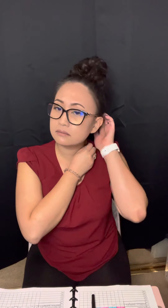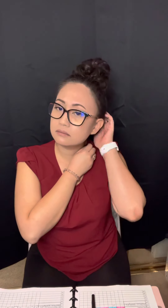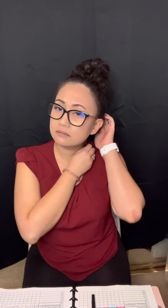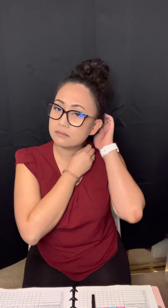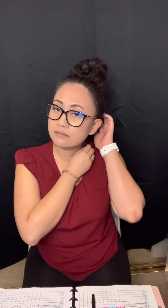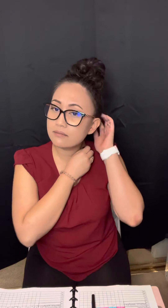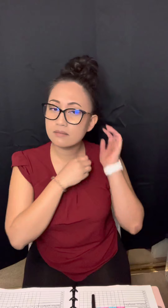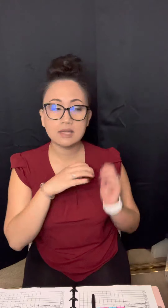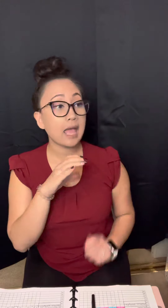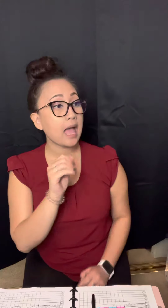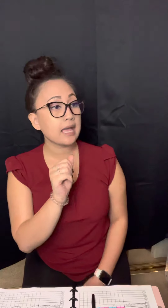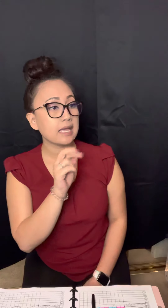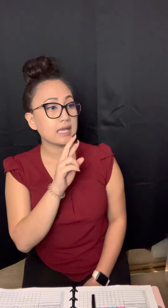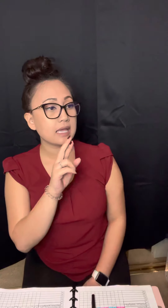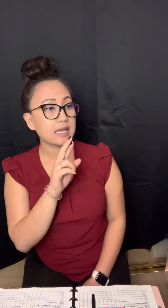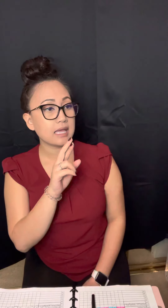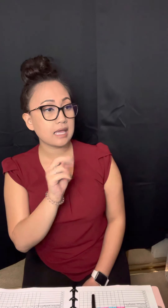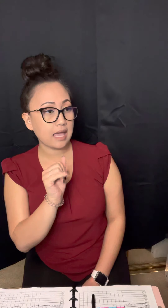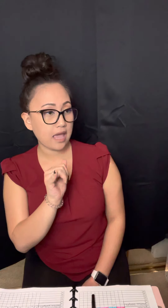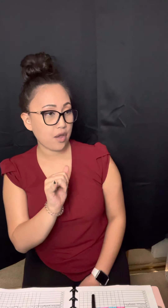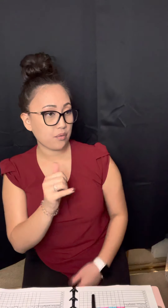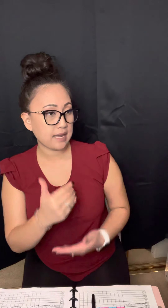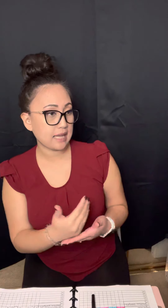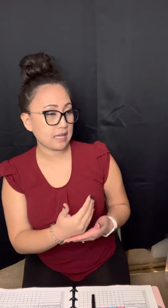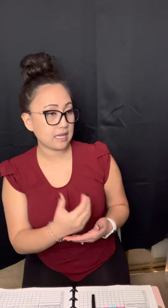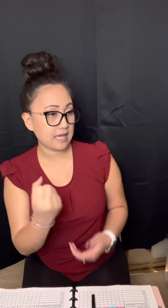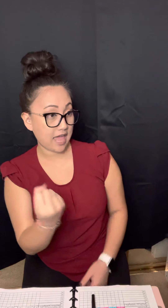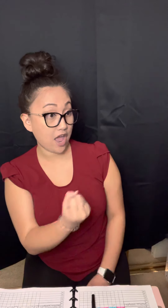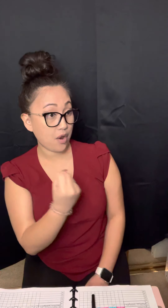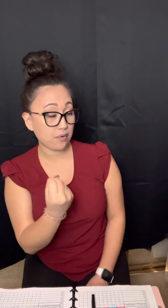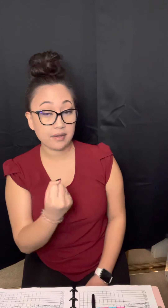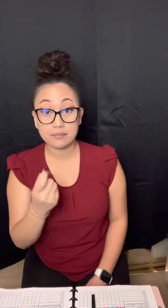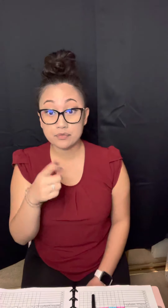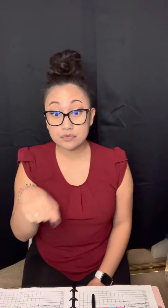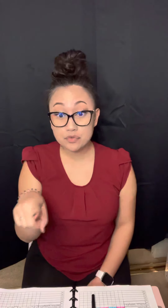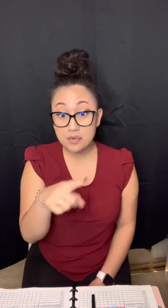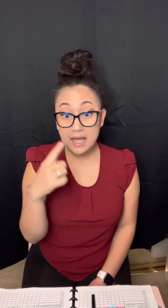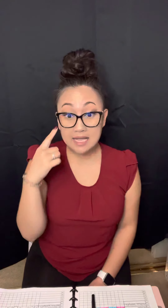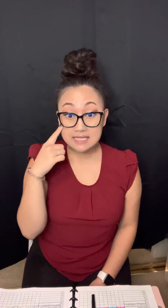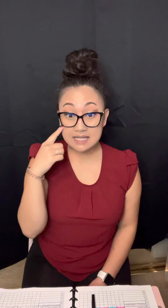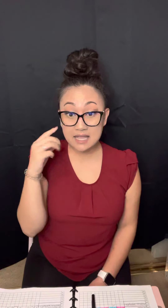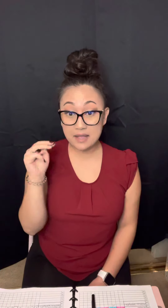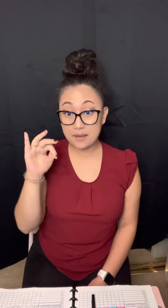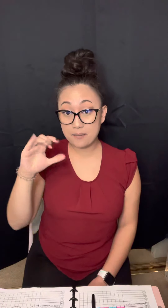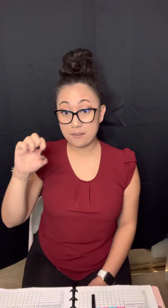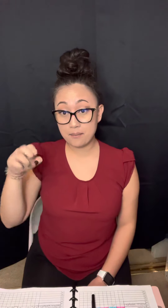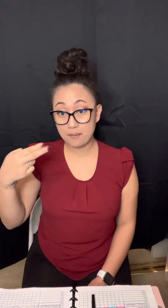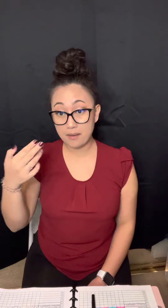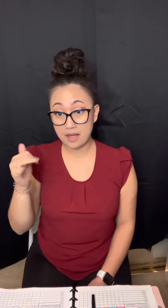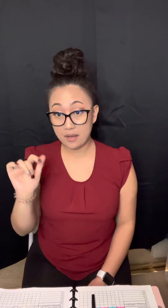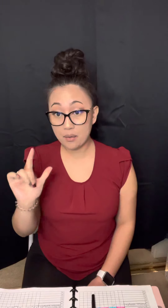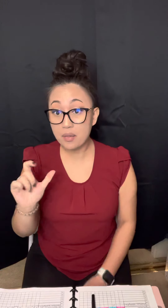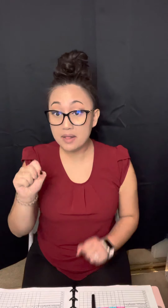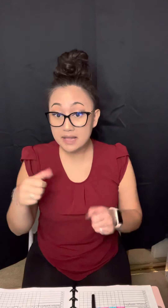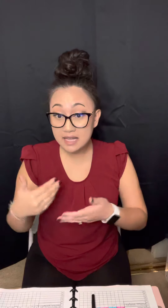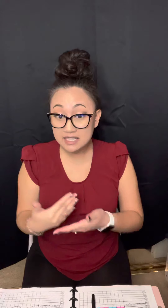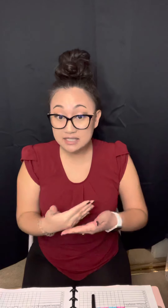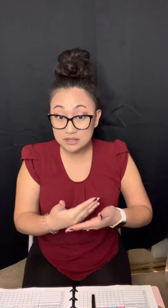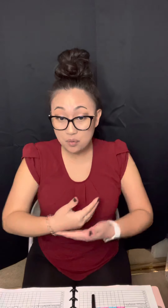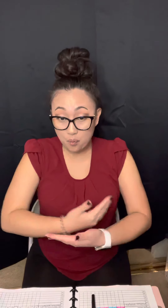Carry. Carry. Do you guys think Michael can carry his newborn baby pretty soon? Oh, but don't walk around. You got to